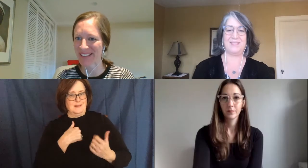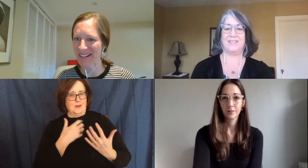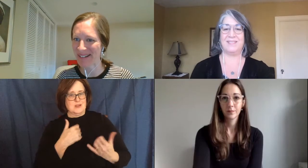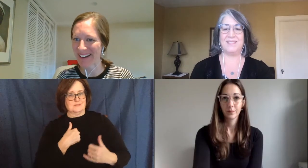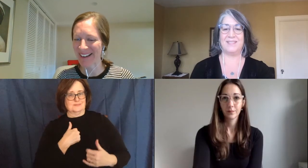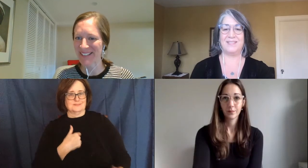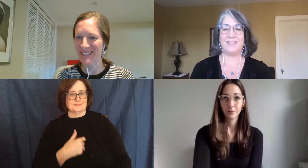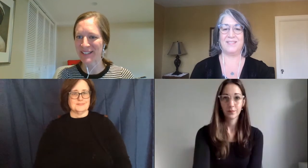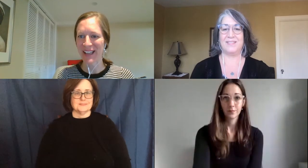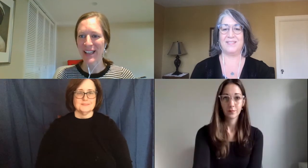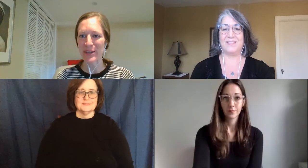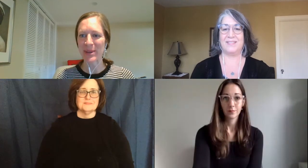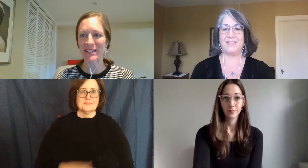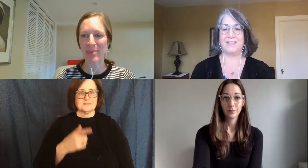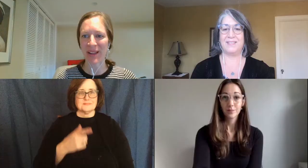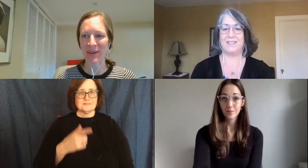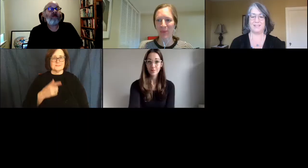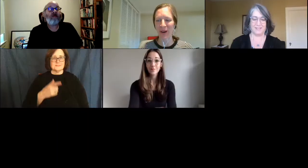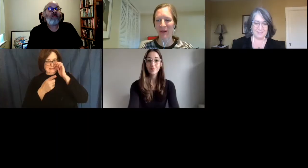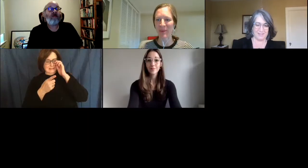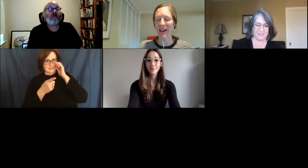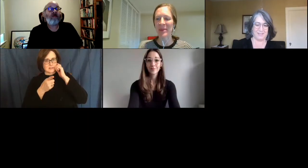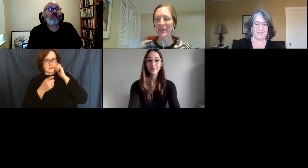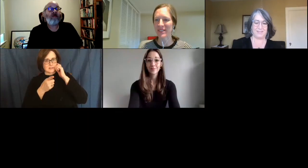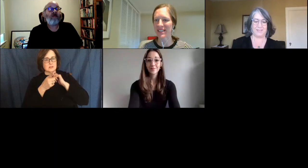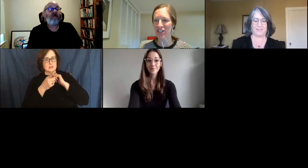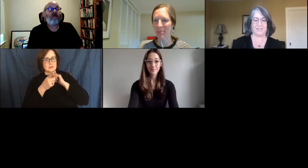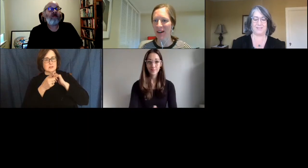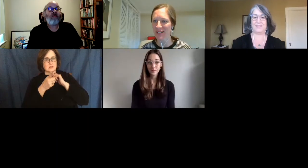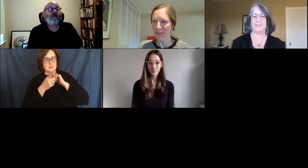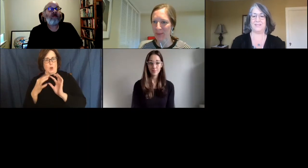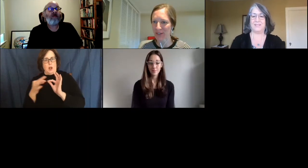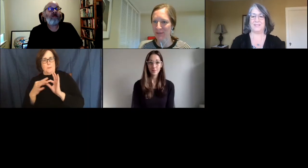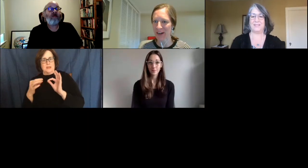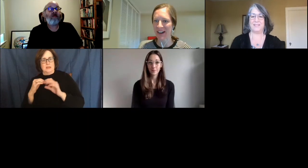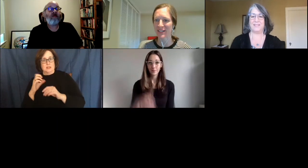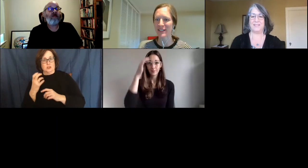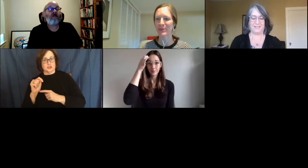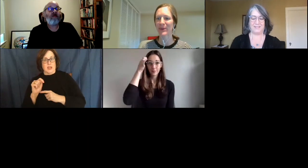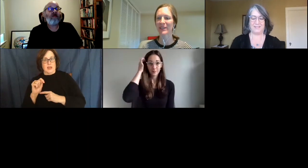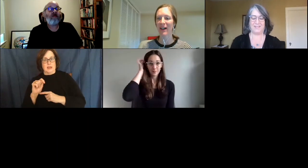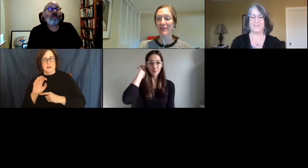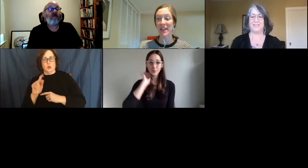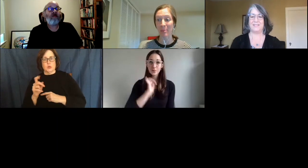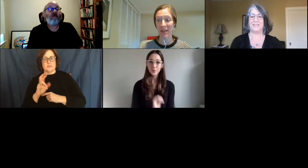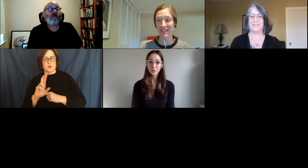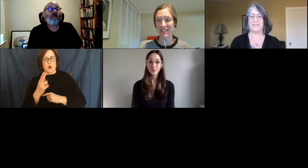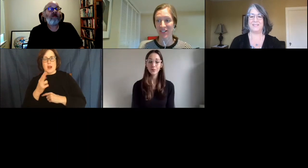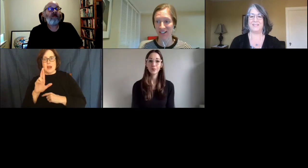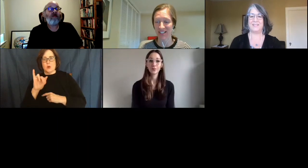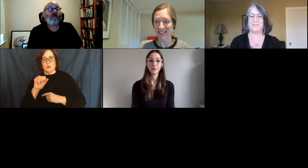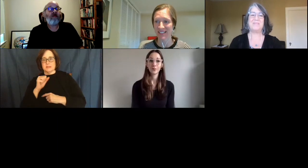with. I see you picked up on a comment that was in the chat box from Christopher Harris. He wrote, "Love the